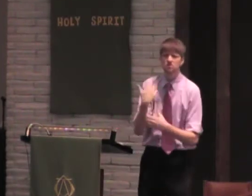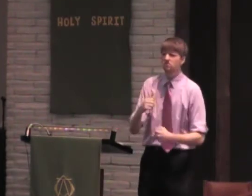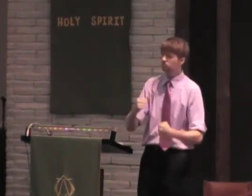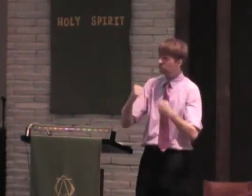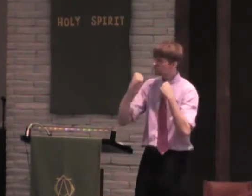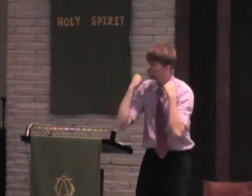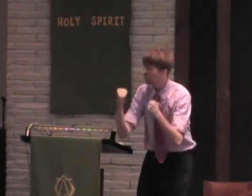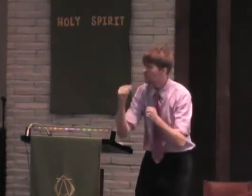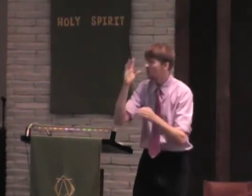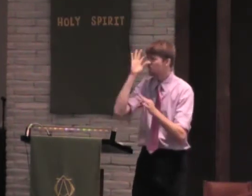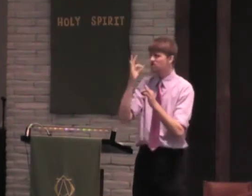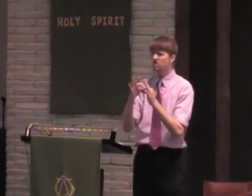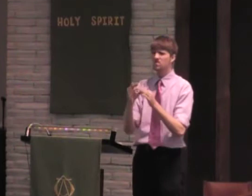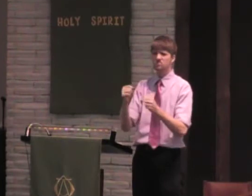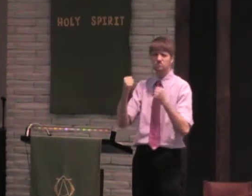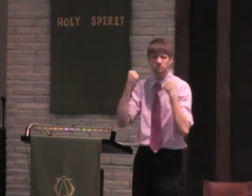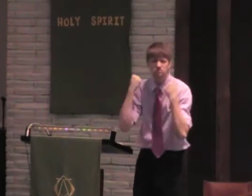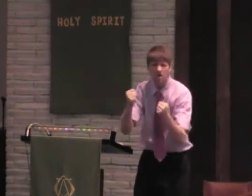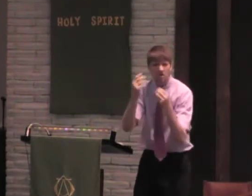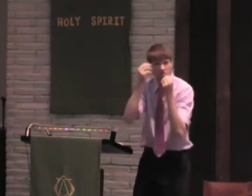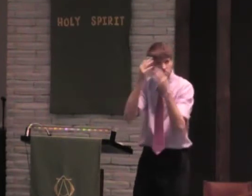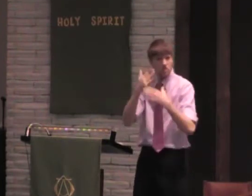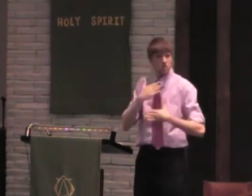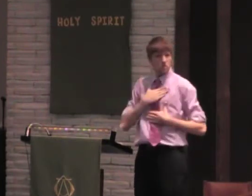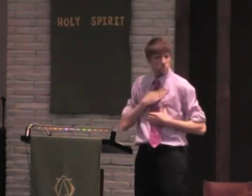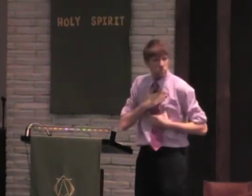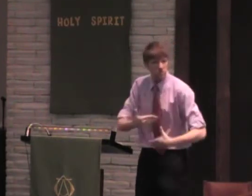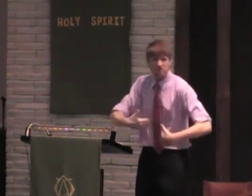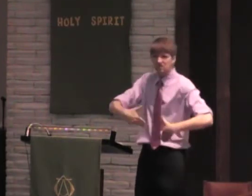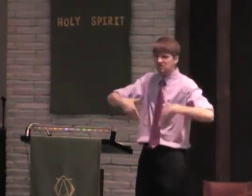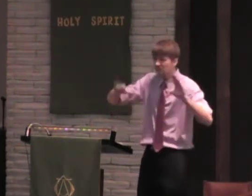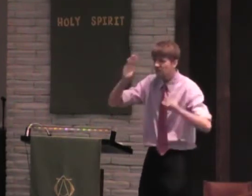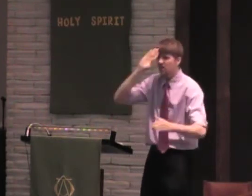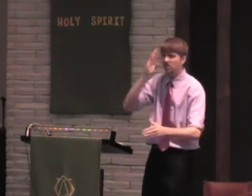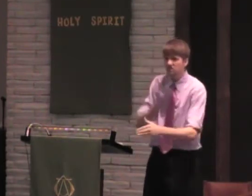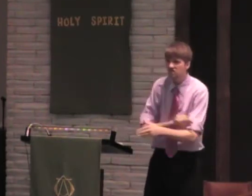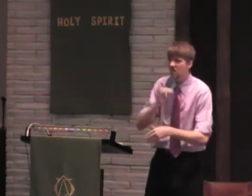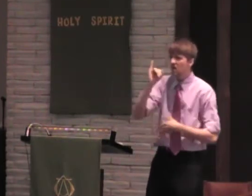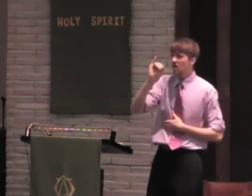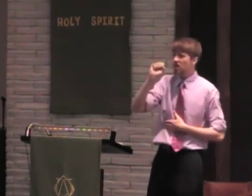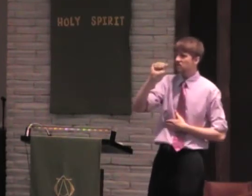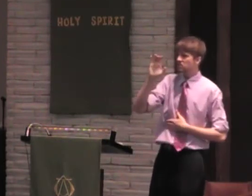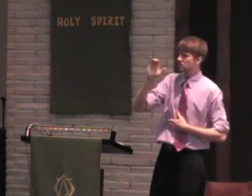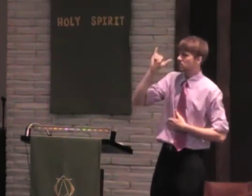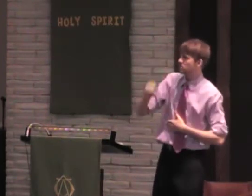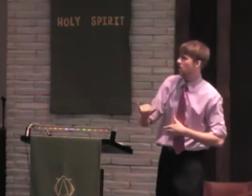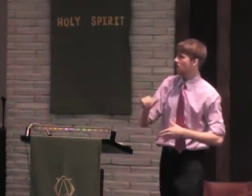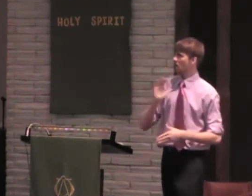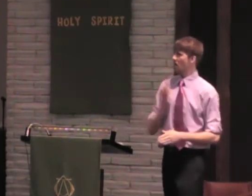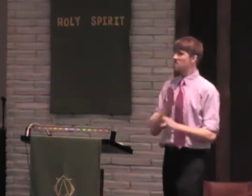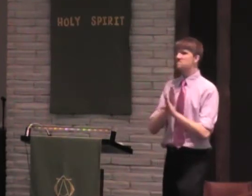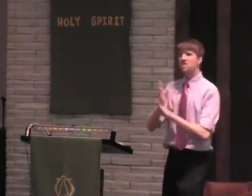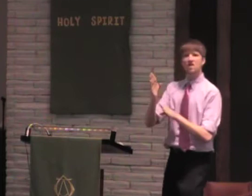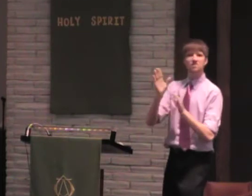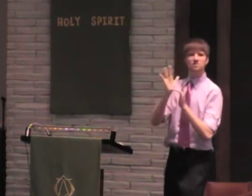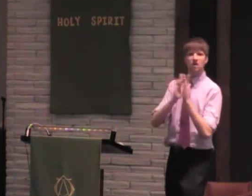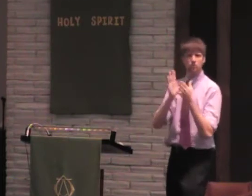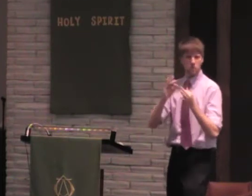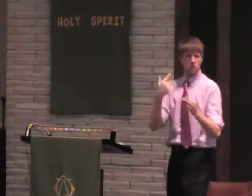just shows what strong faith Abraham had, and what strong obedience to be willing to sacrifice his son